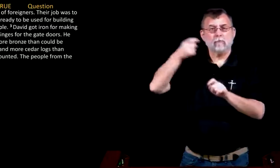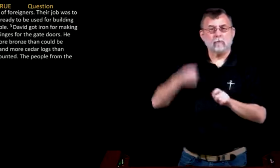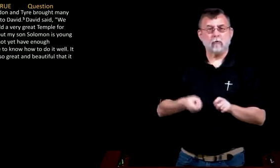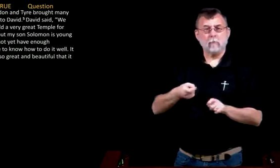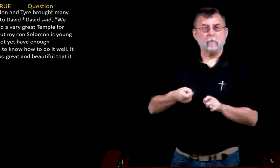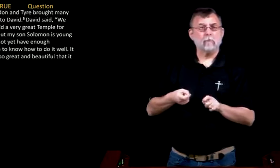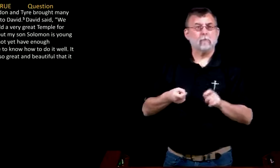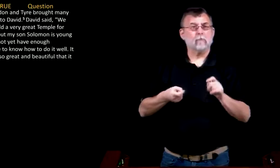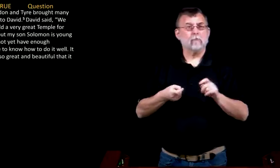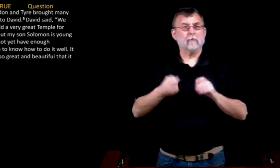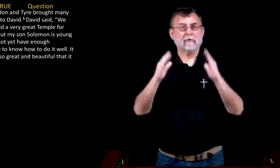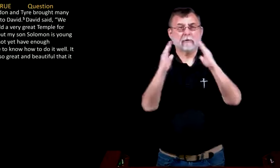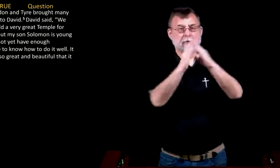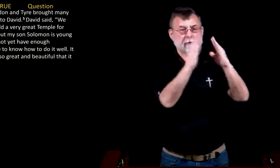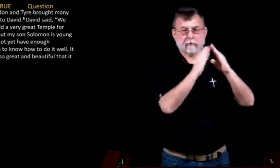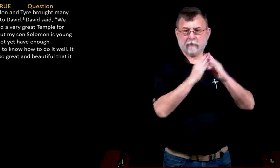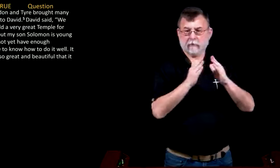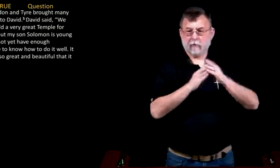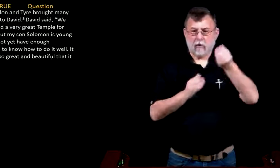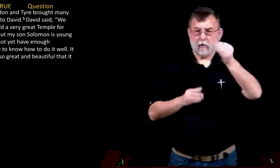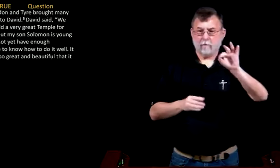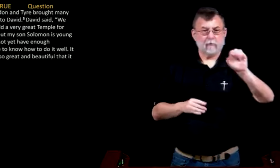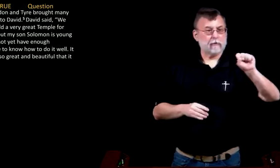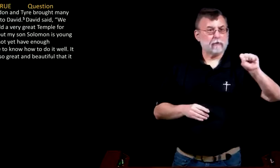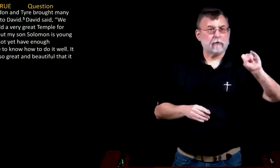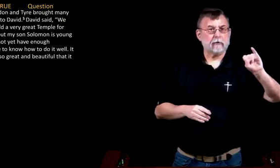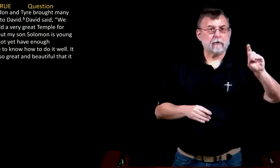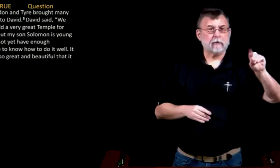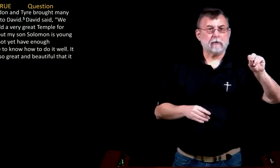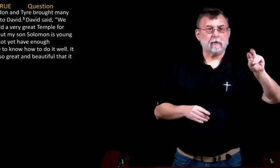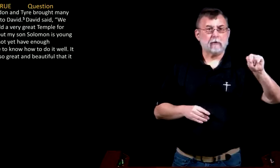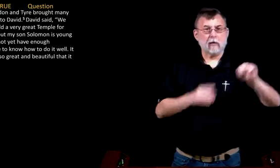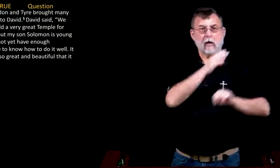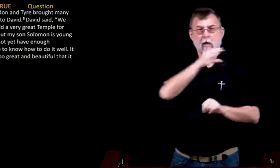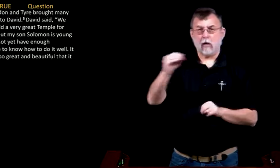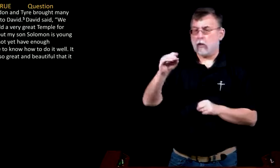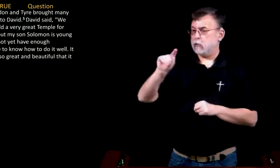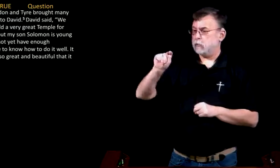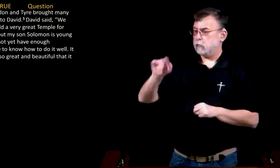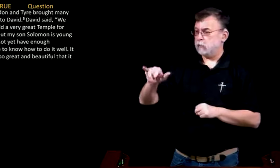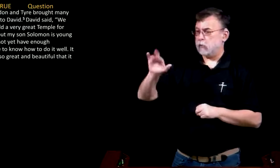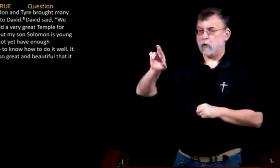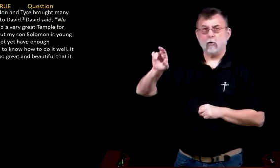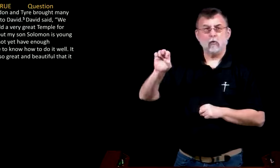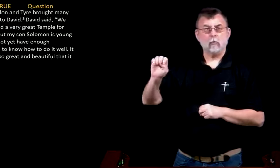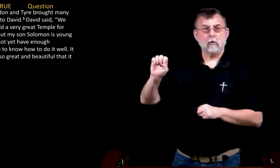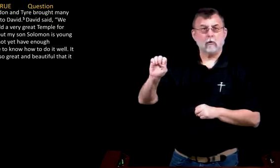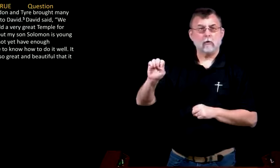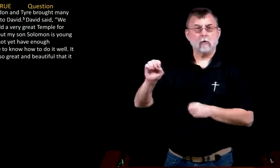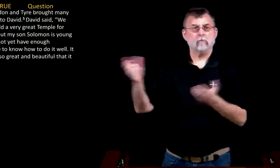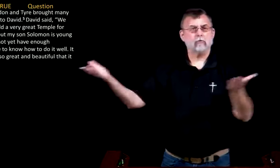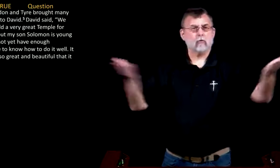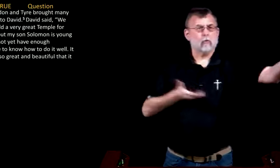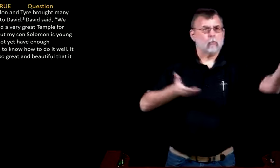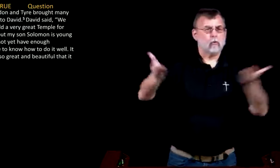The people from the cities of Sidon and Tyre brought